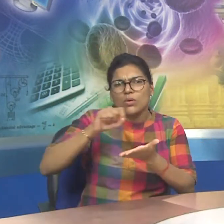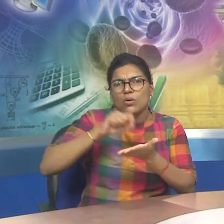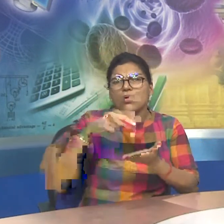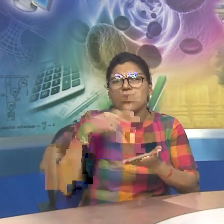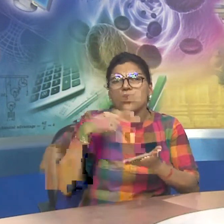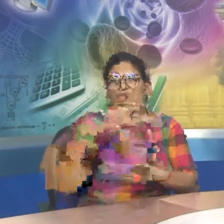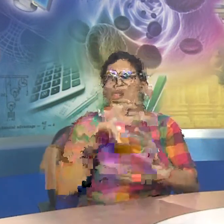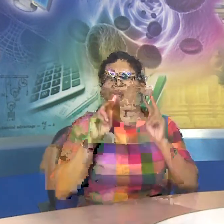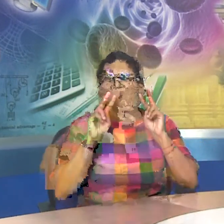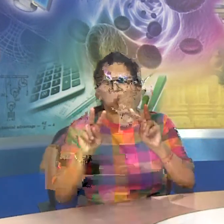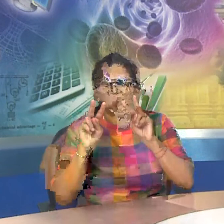step.